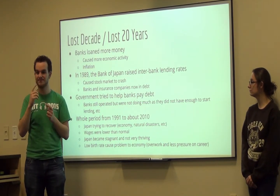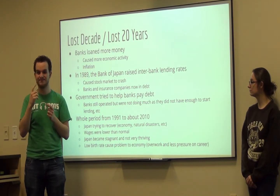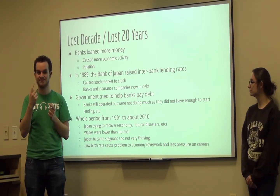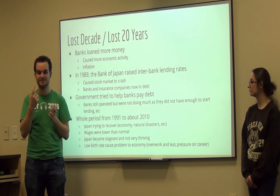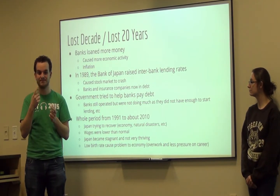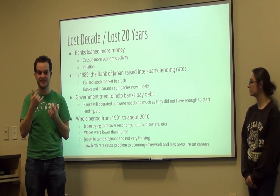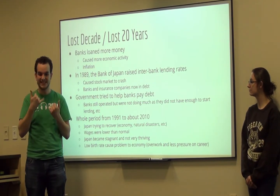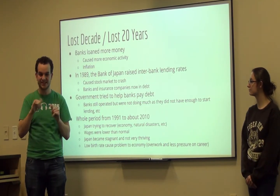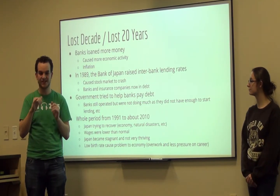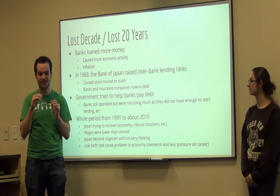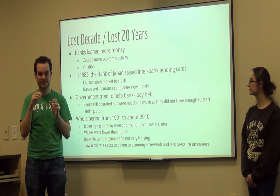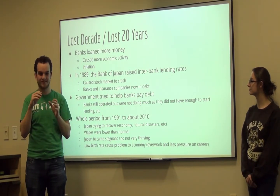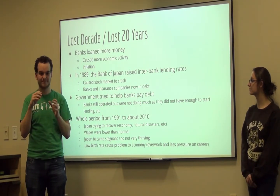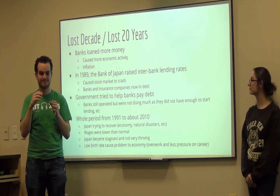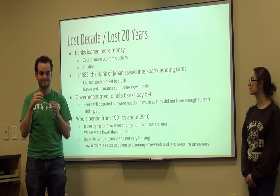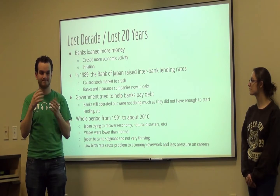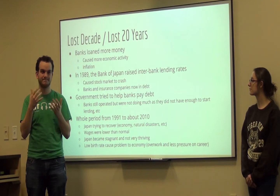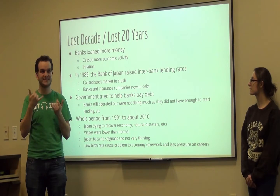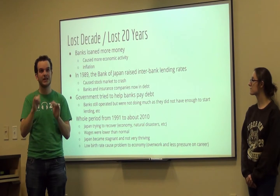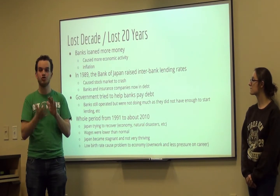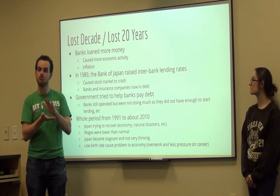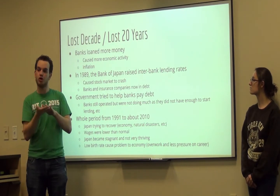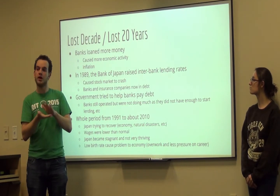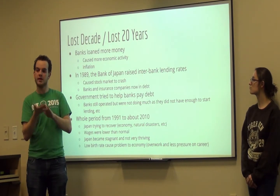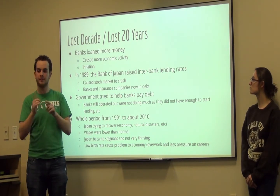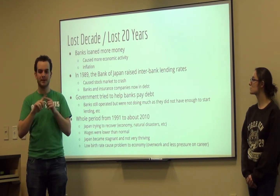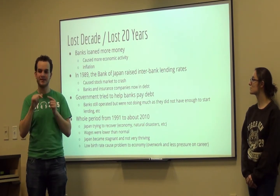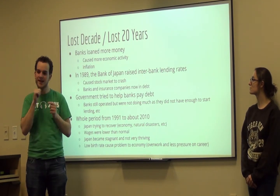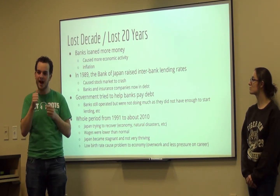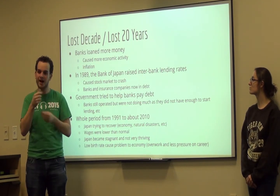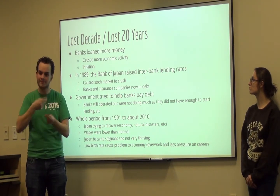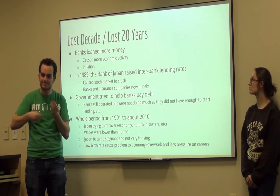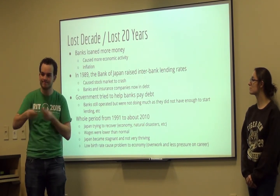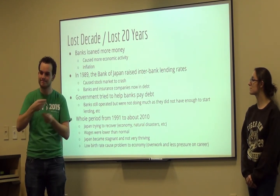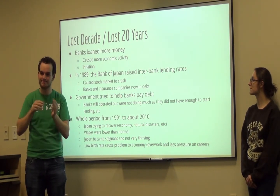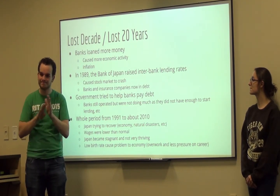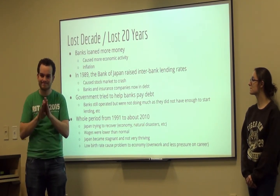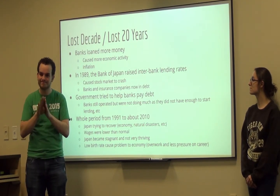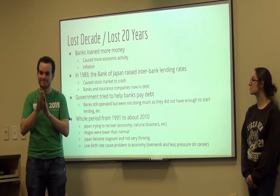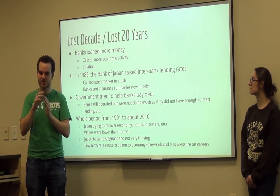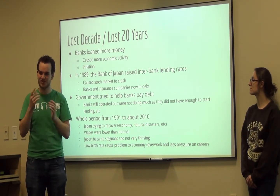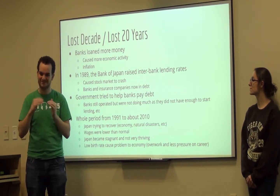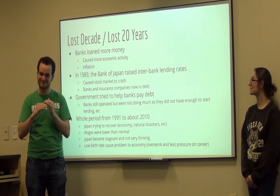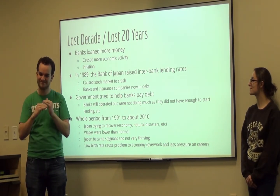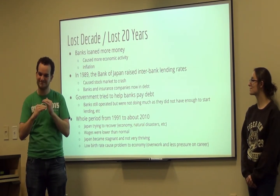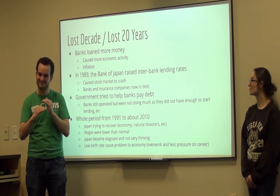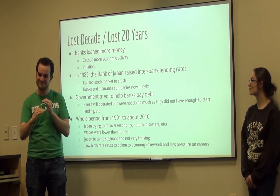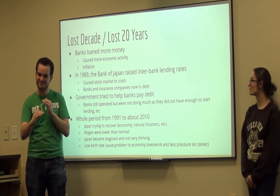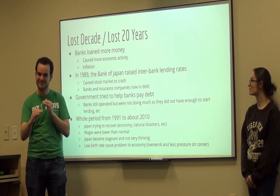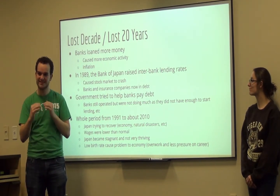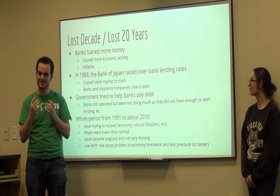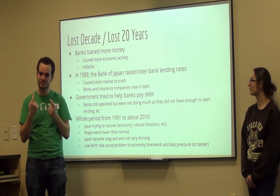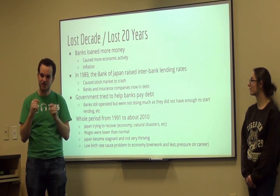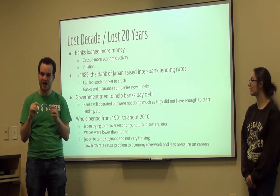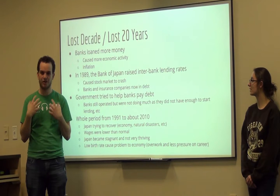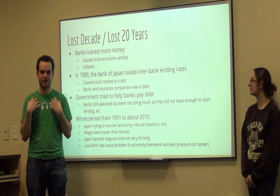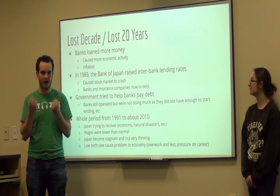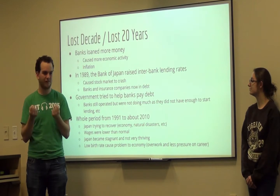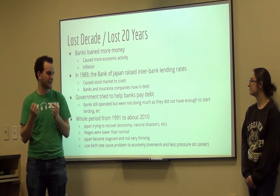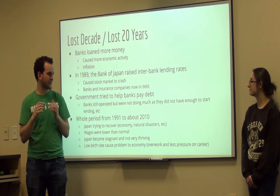out a lot of the money to the banks, but still it didn't really run as efficiently as possible. It wasn't able to develop, it just stayed